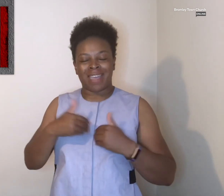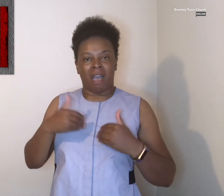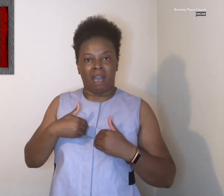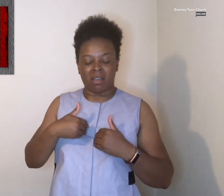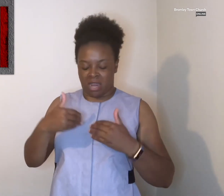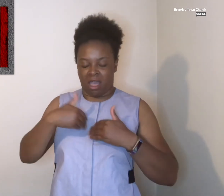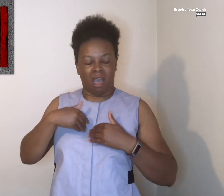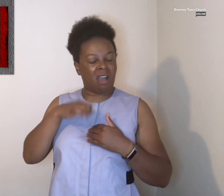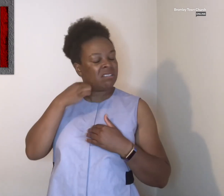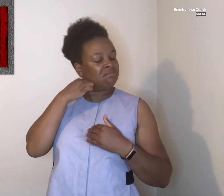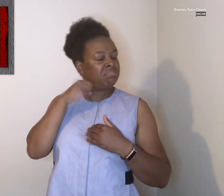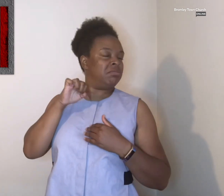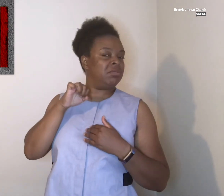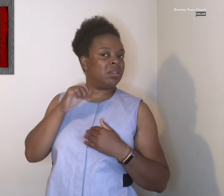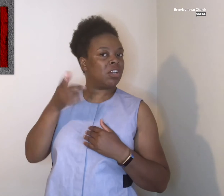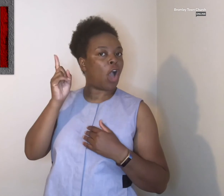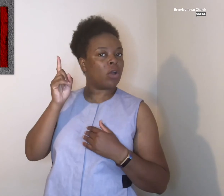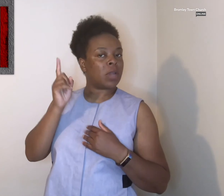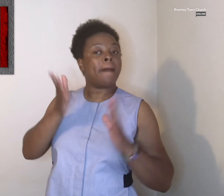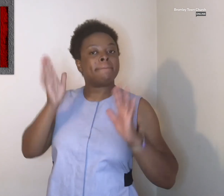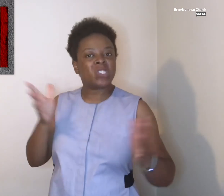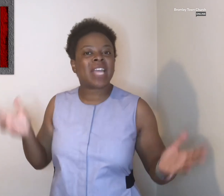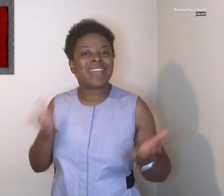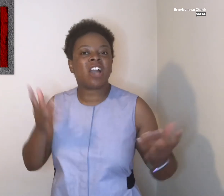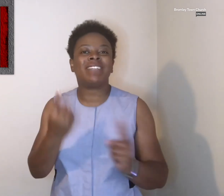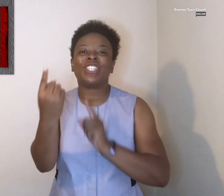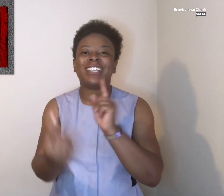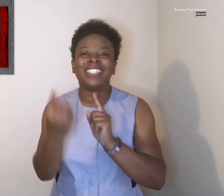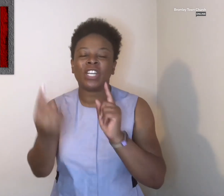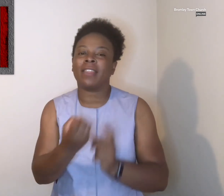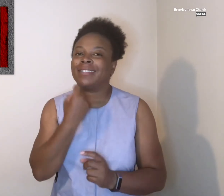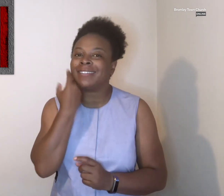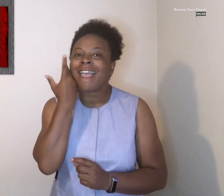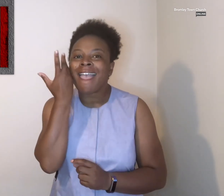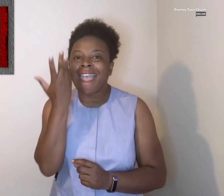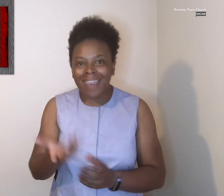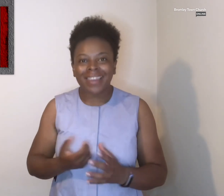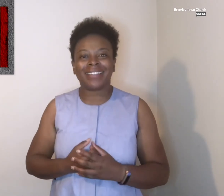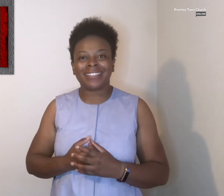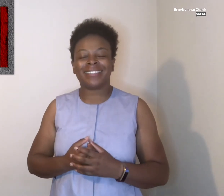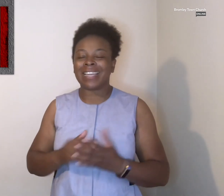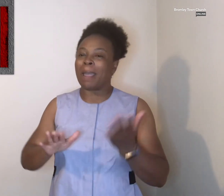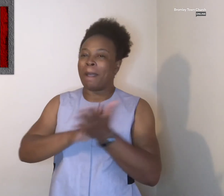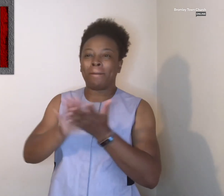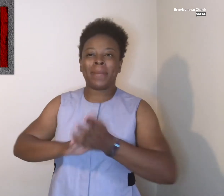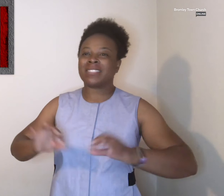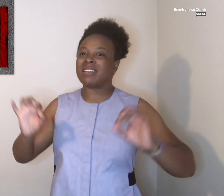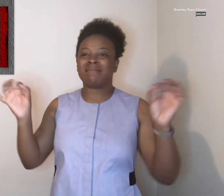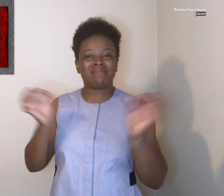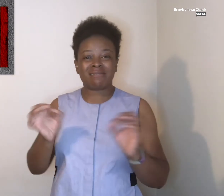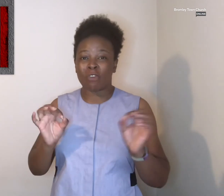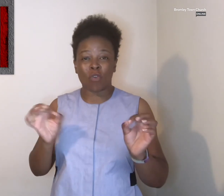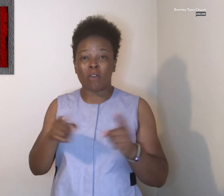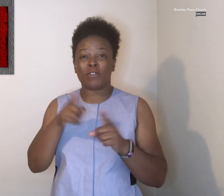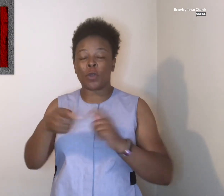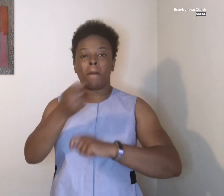God. But encourage one another daily, as long as it is called today, so that none of you may be hardened by